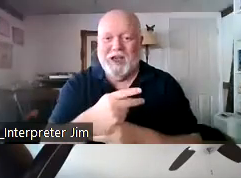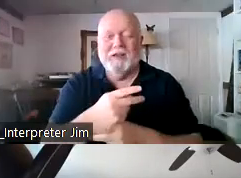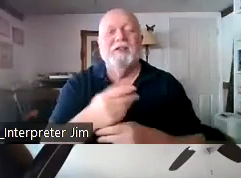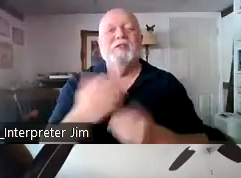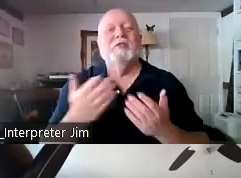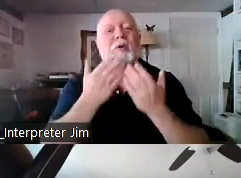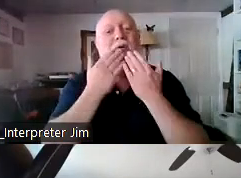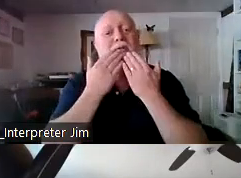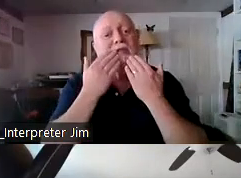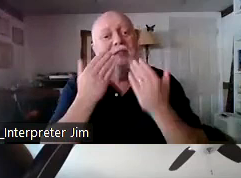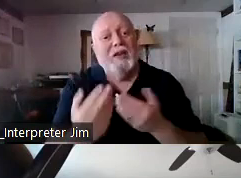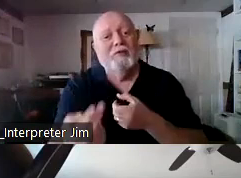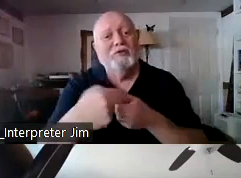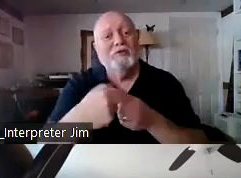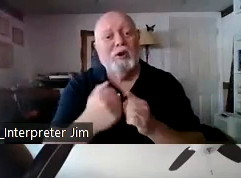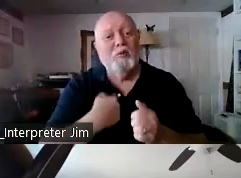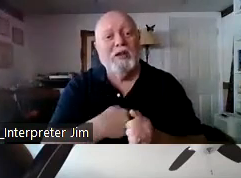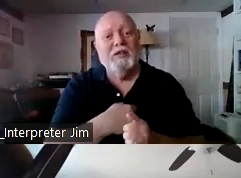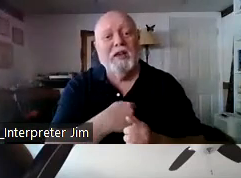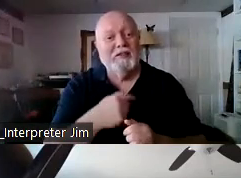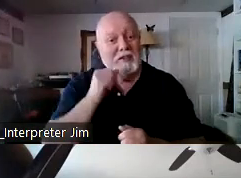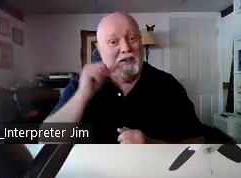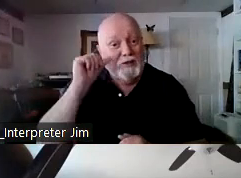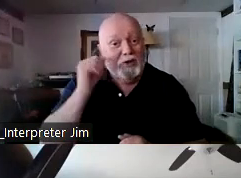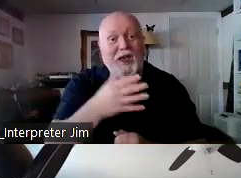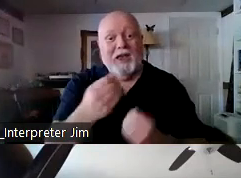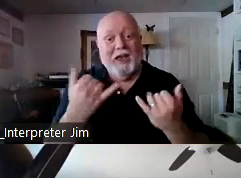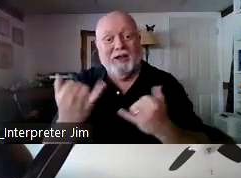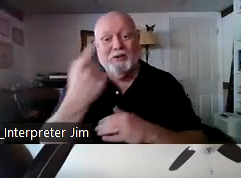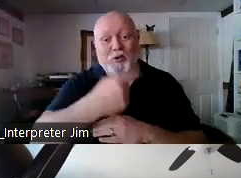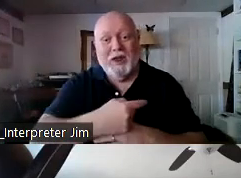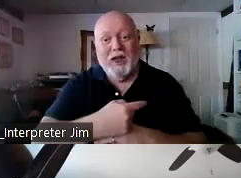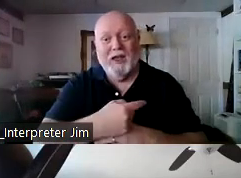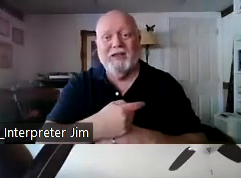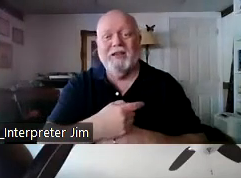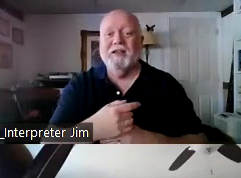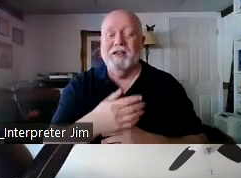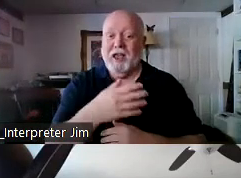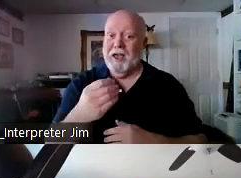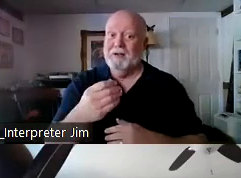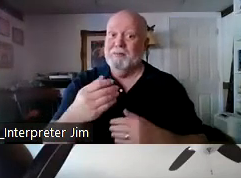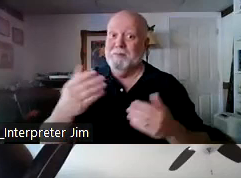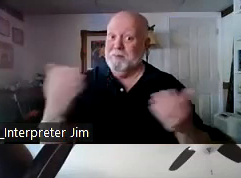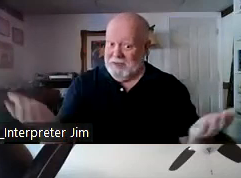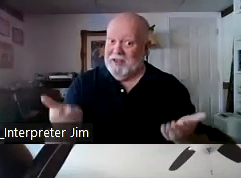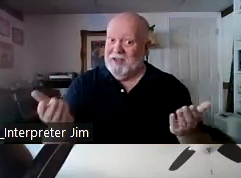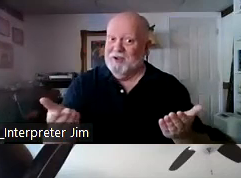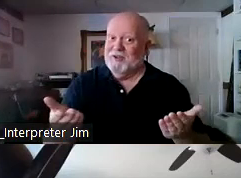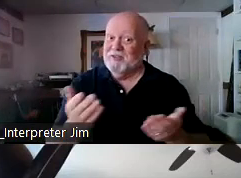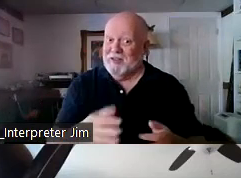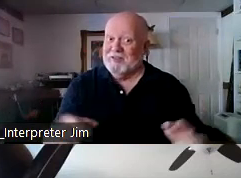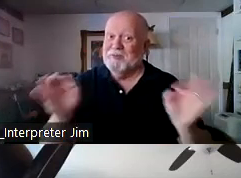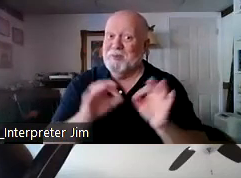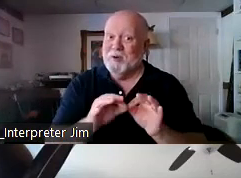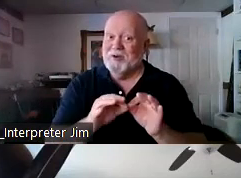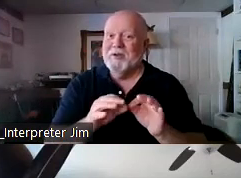these from yesterday, today, and being present. Present is important, but be present with